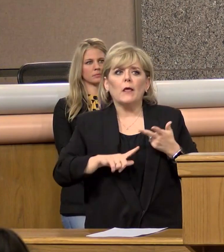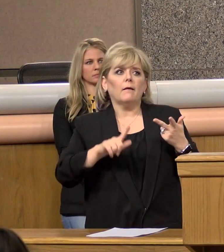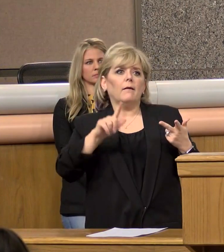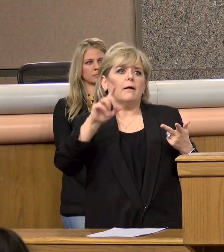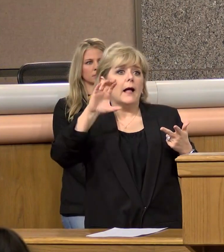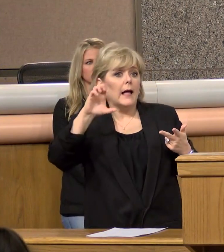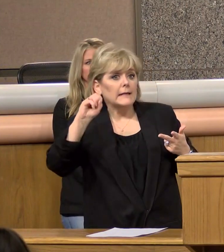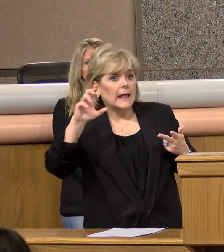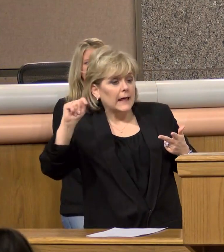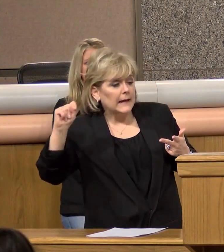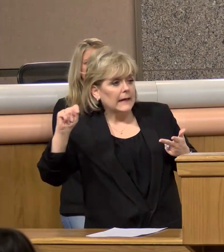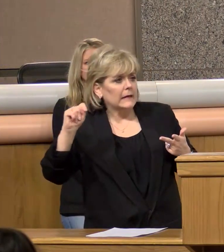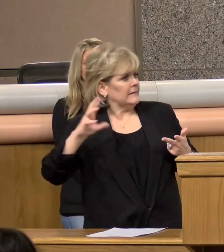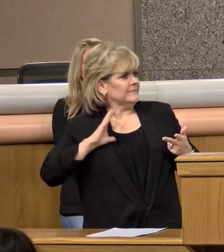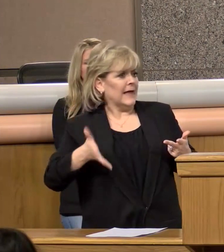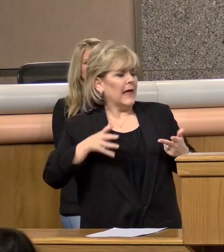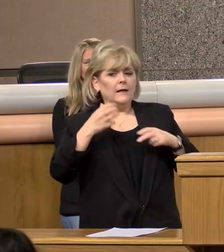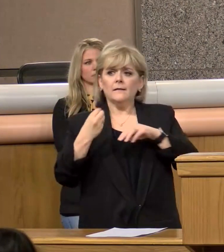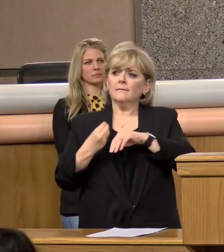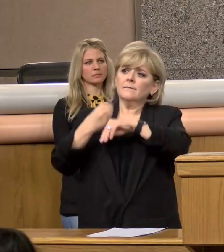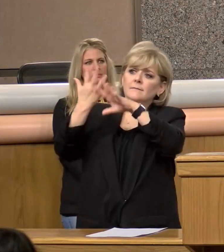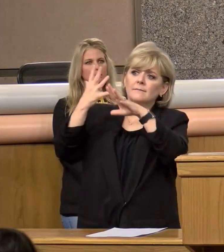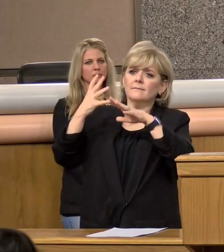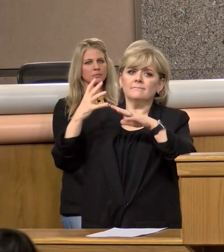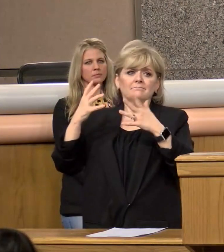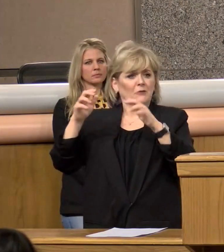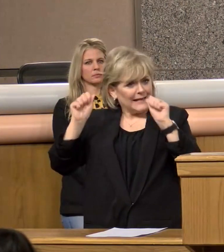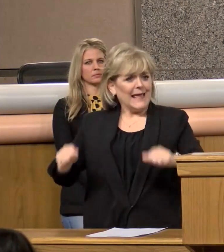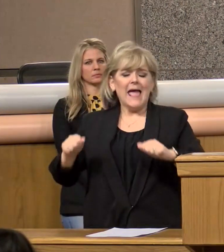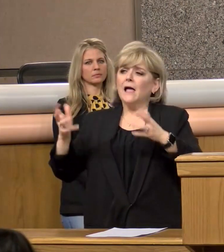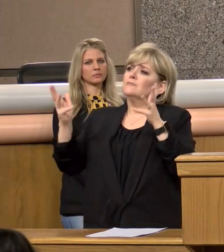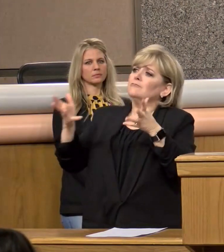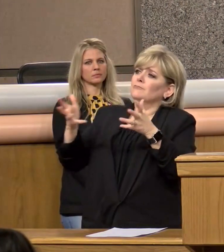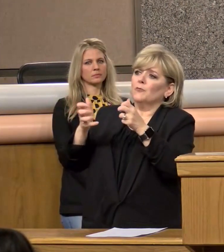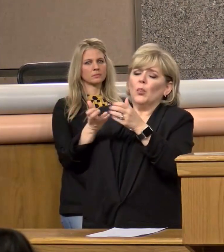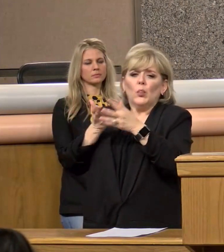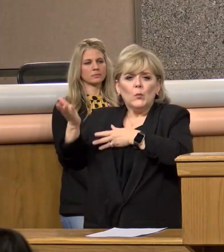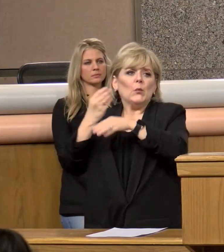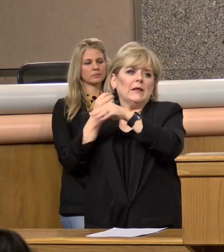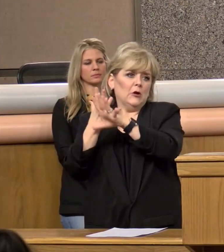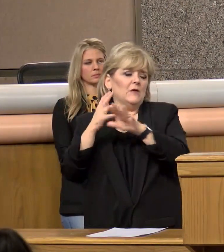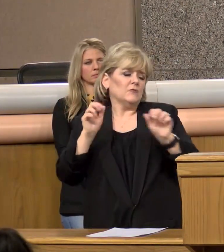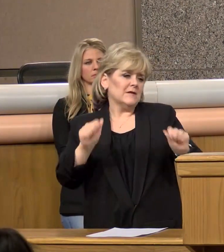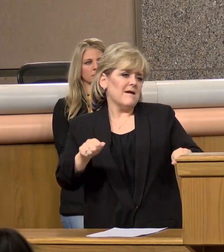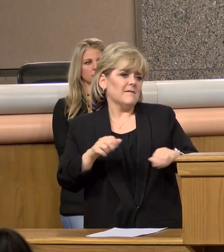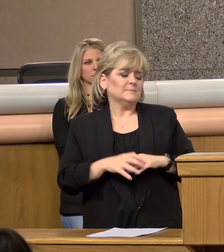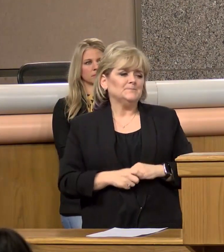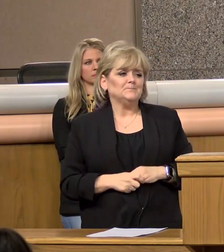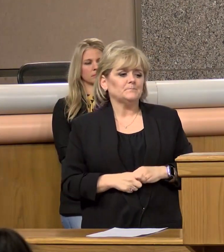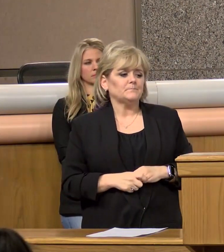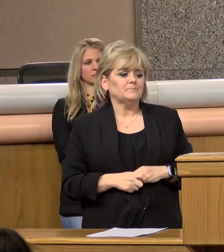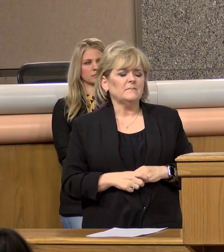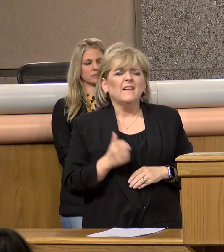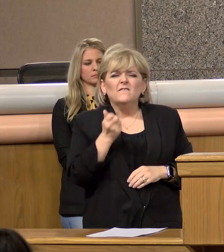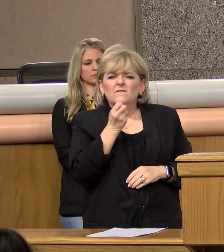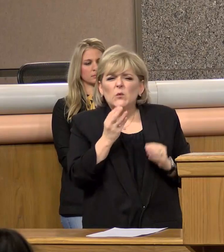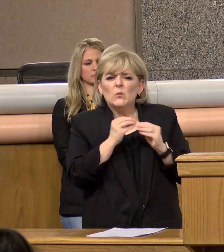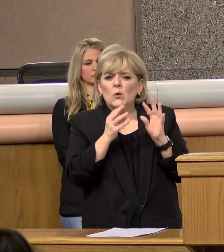um because because we can right now and that's and that's a real blessing that we all have. A couple quick uh thoughts I have in closing.